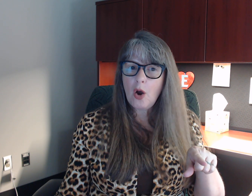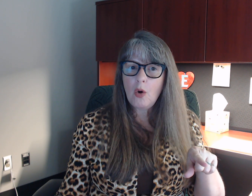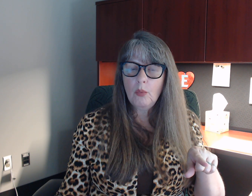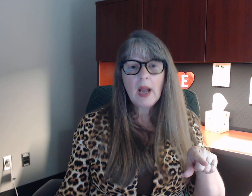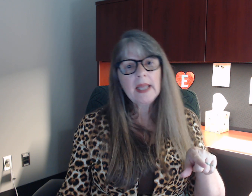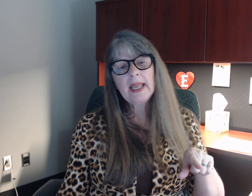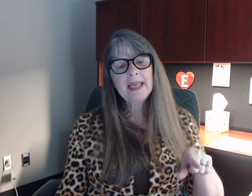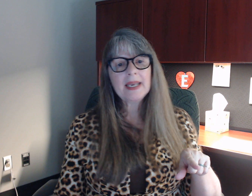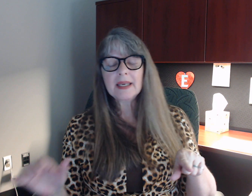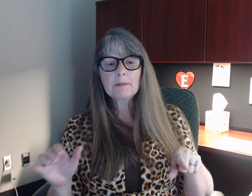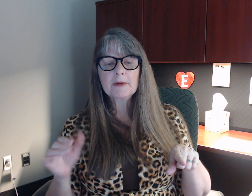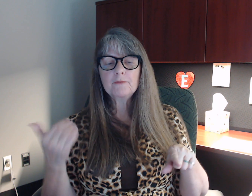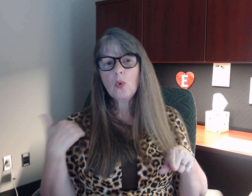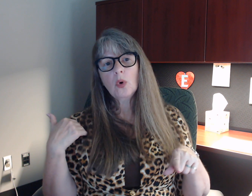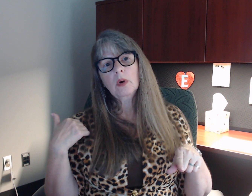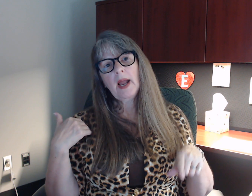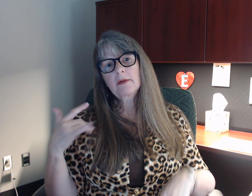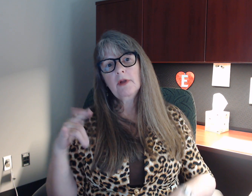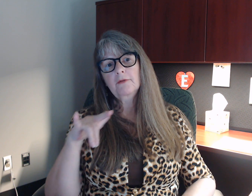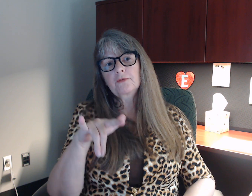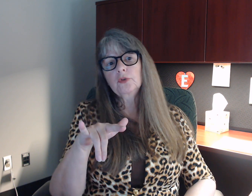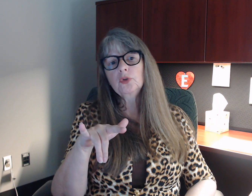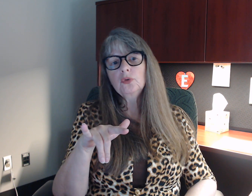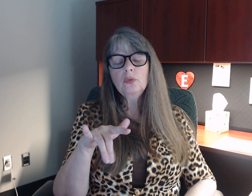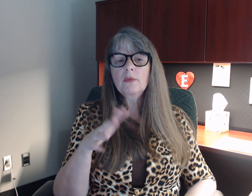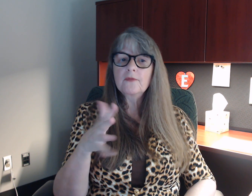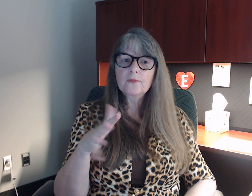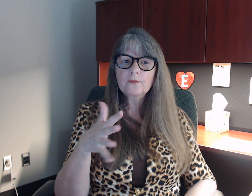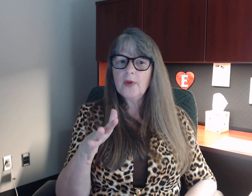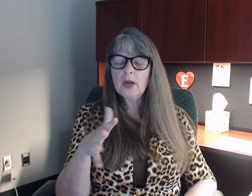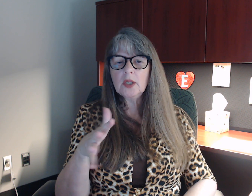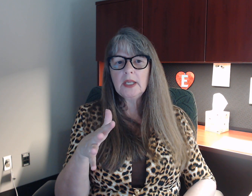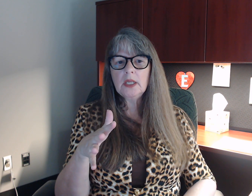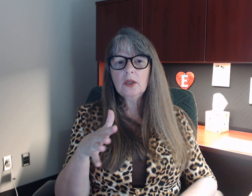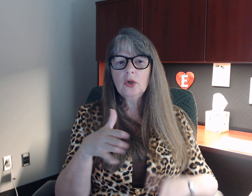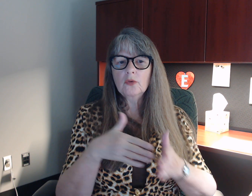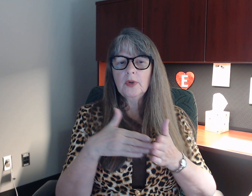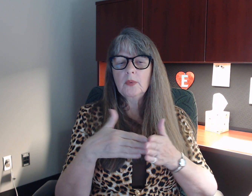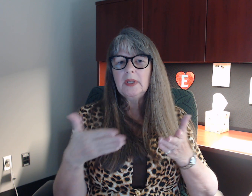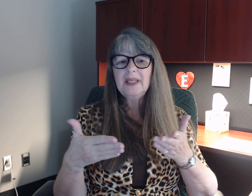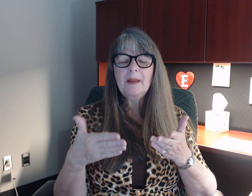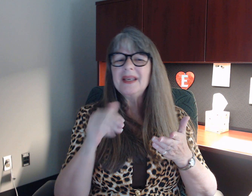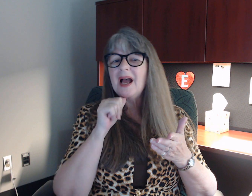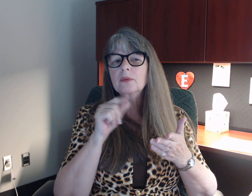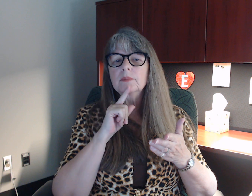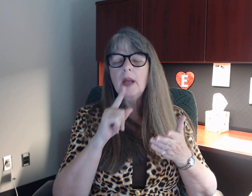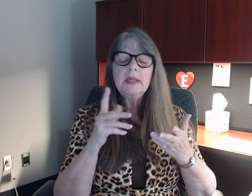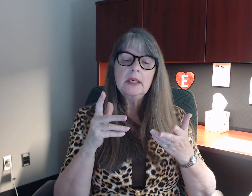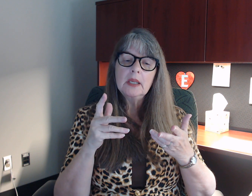Oh, and before I flew fairly, frequently. I mean, not, I mean, it may